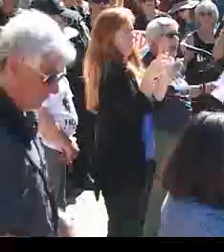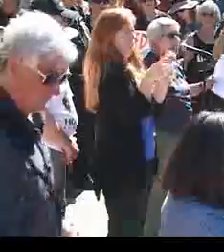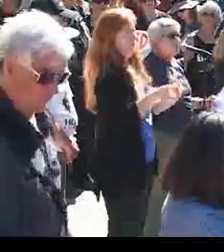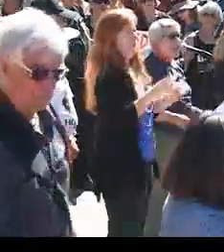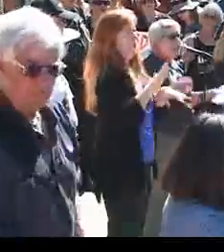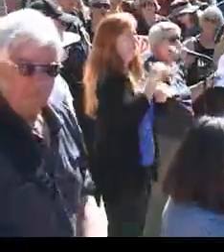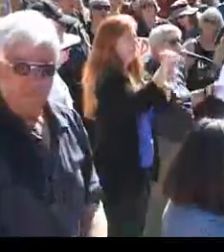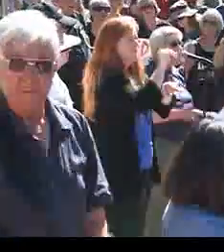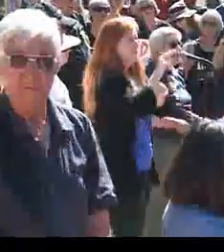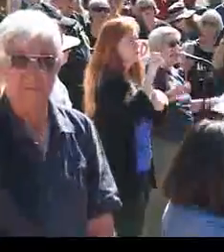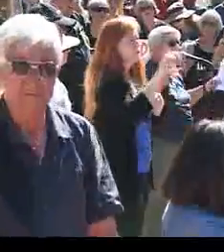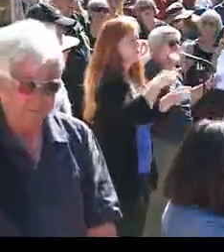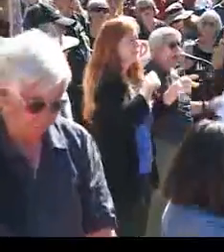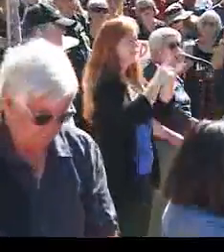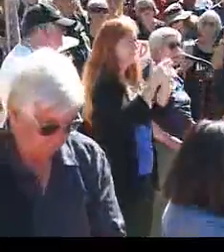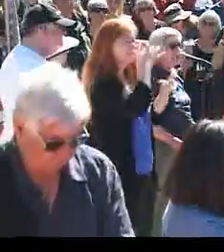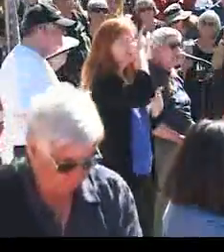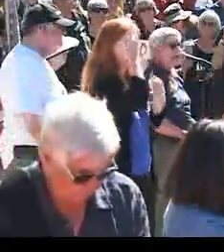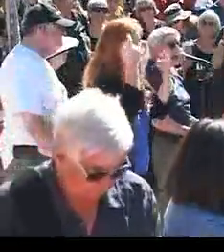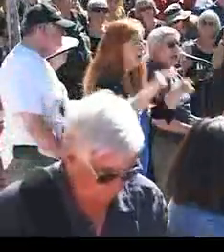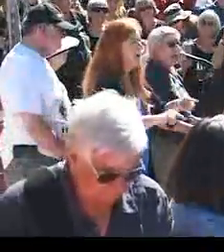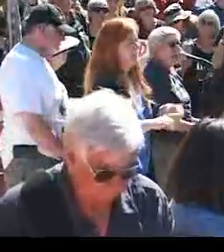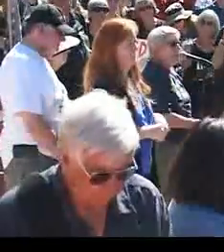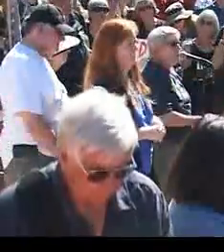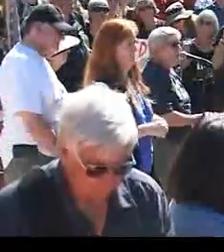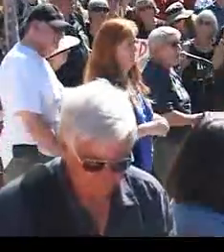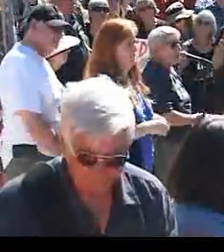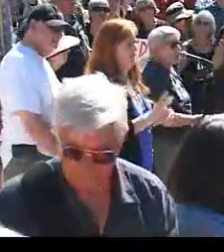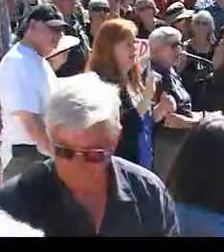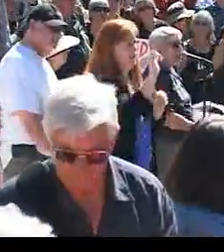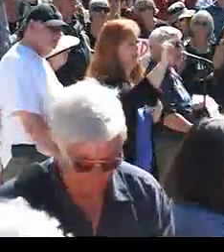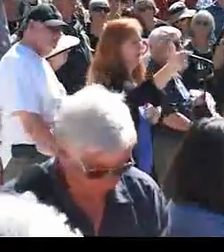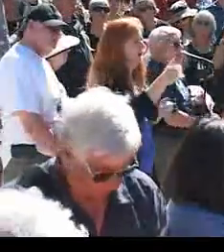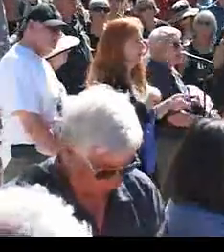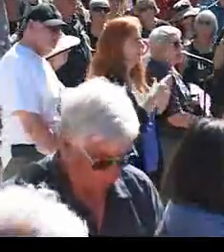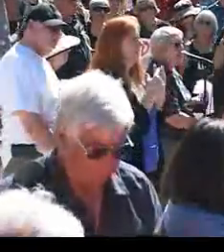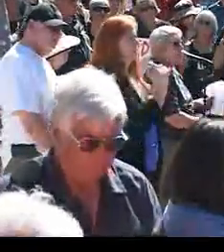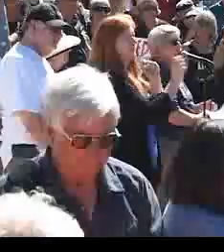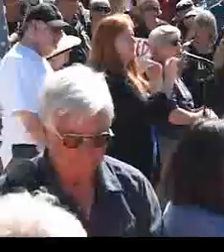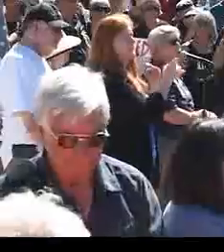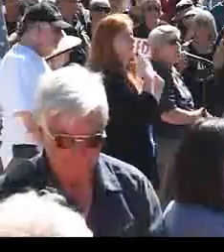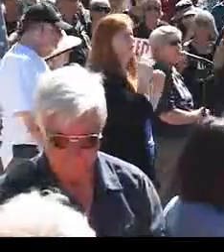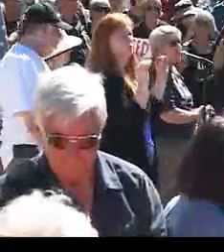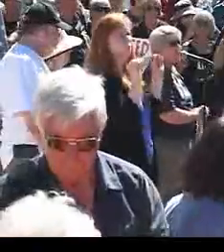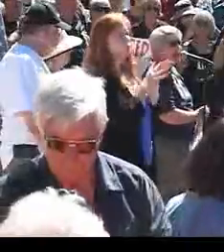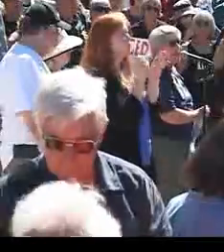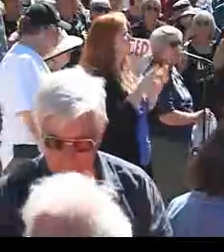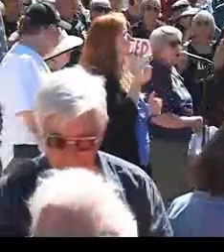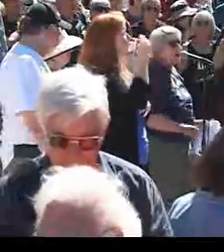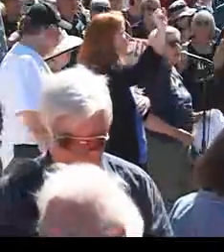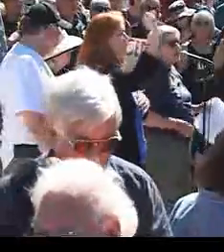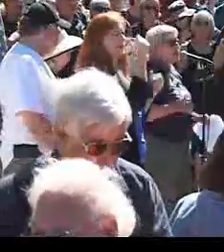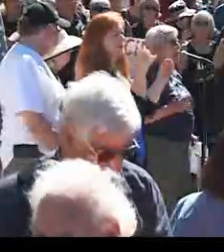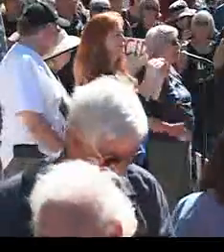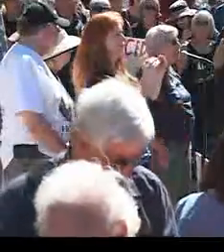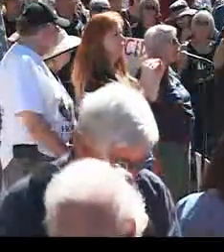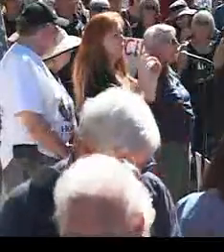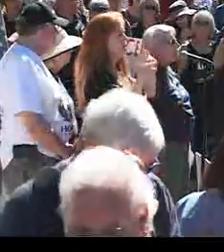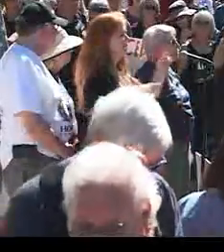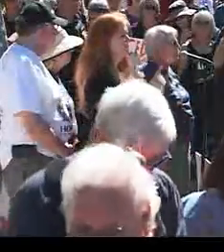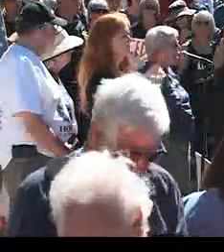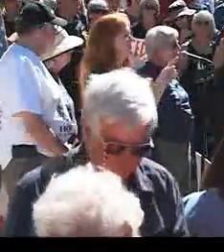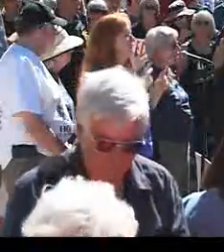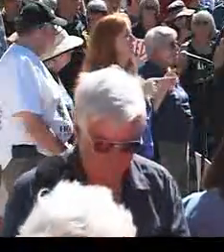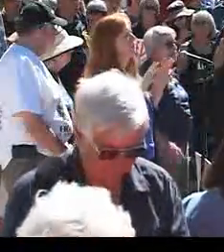news and then forget that they happened. And then the media says there's no student movement anymore, that people